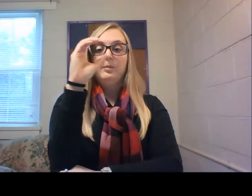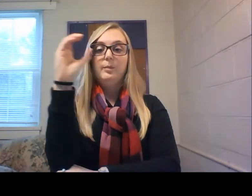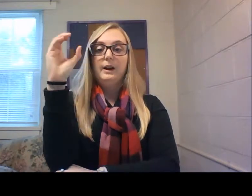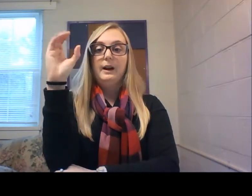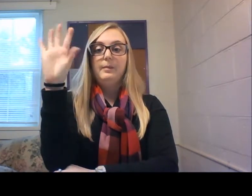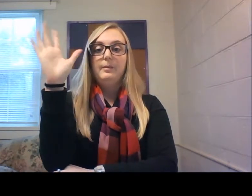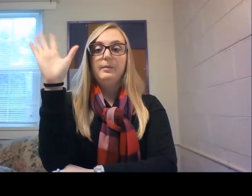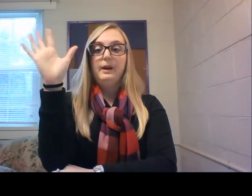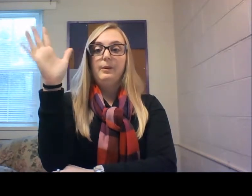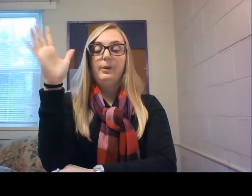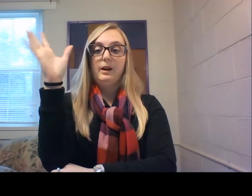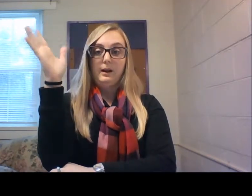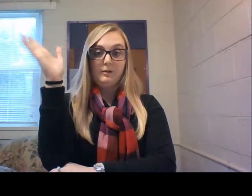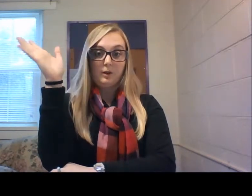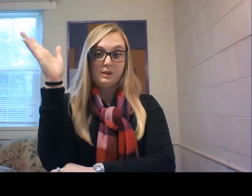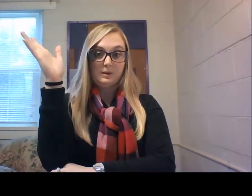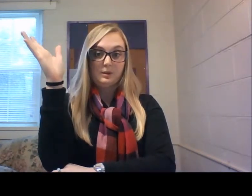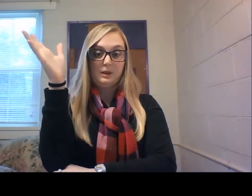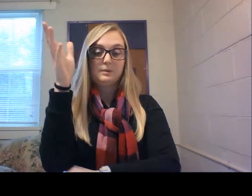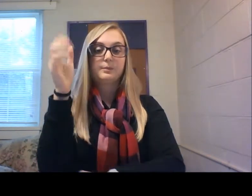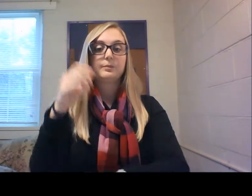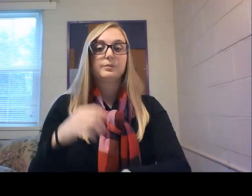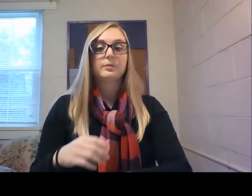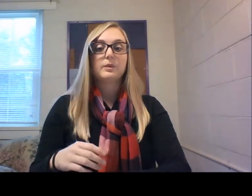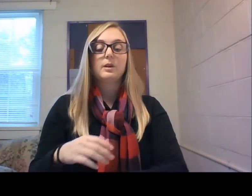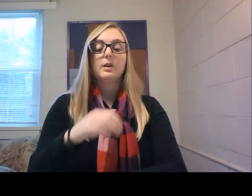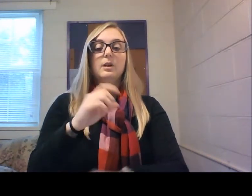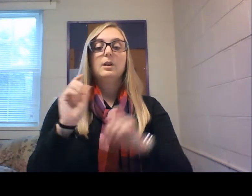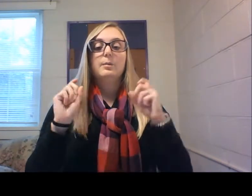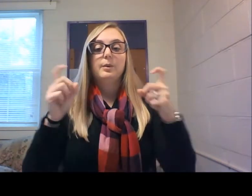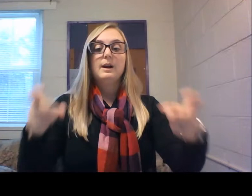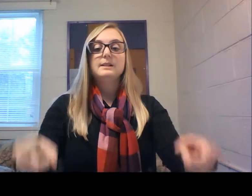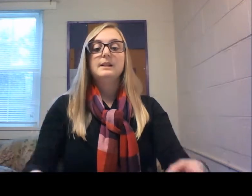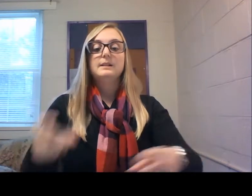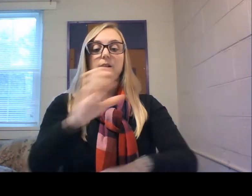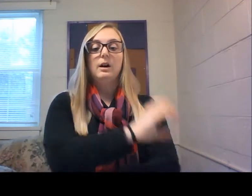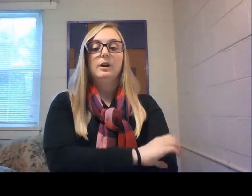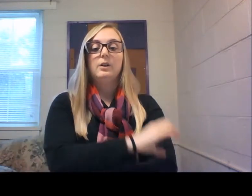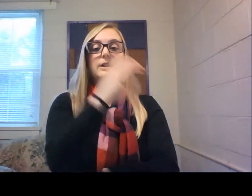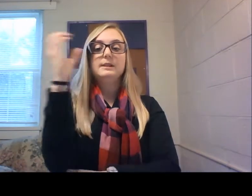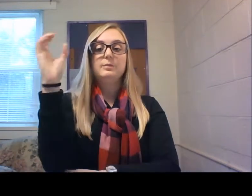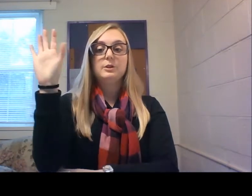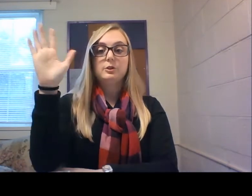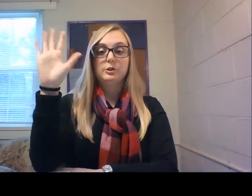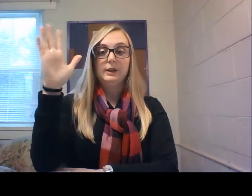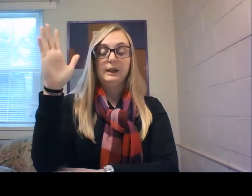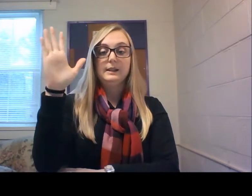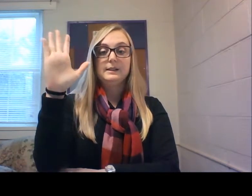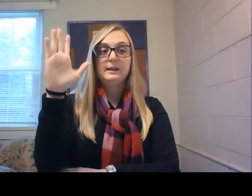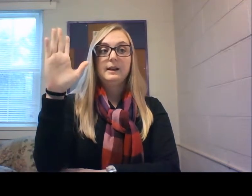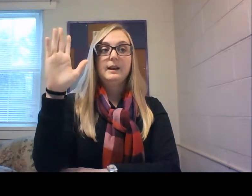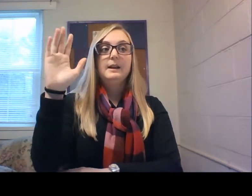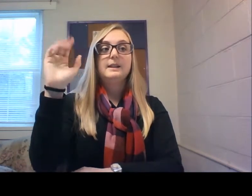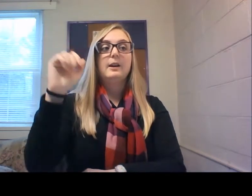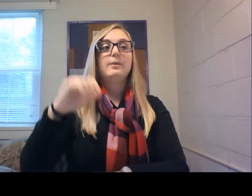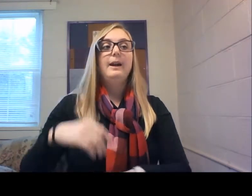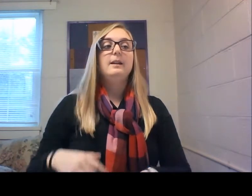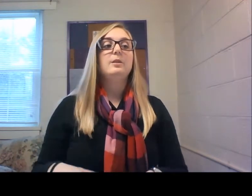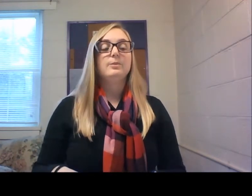bring it up, and wiggle it for Christmas trees. Presents on Christmas trees, decorated in red